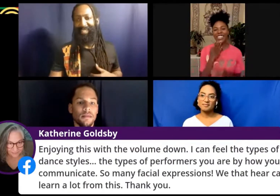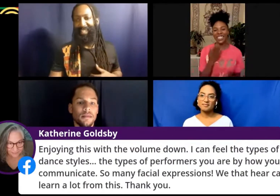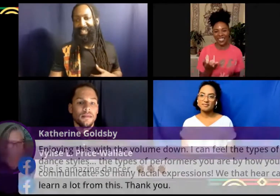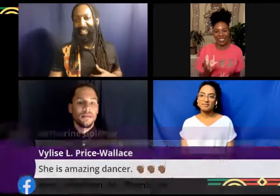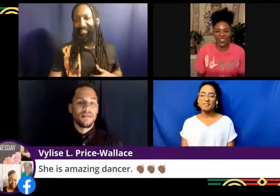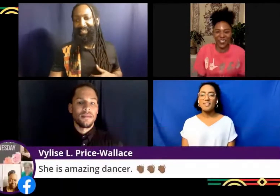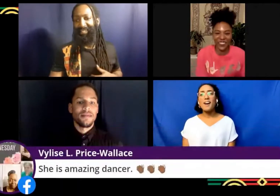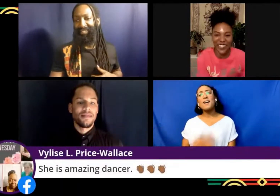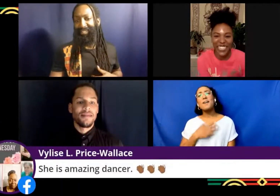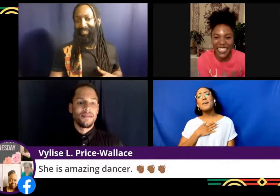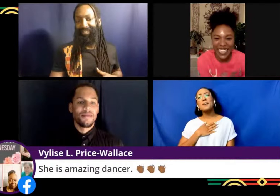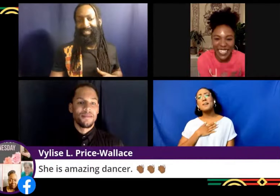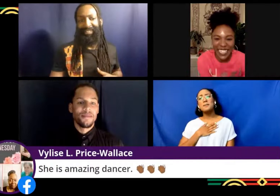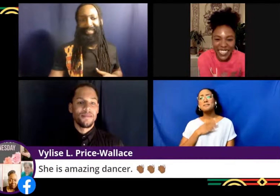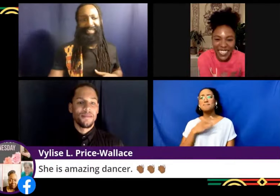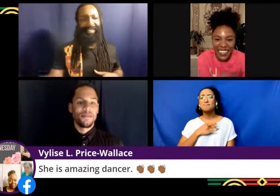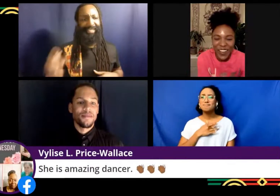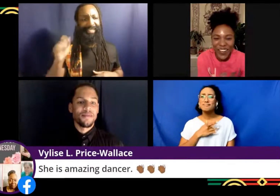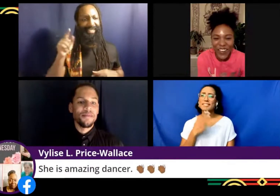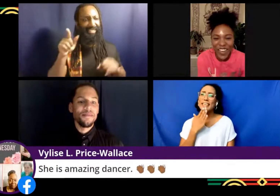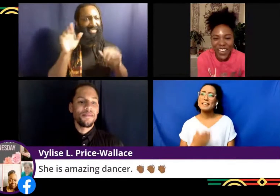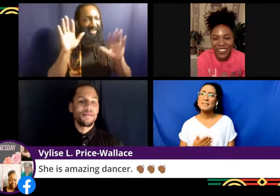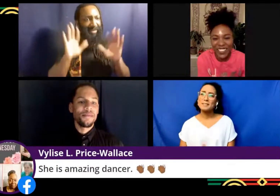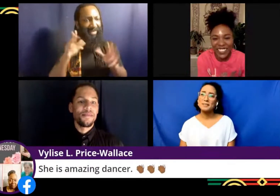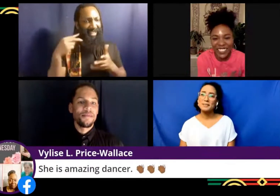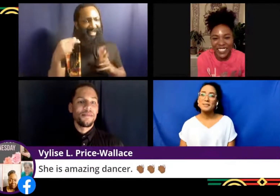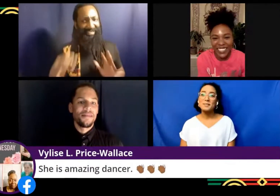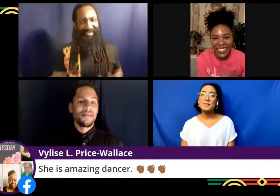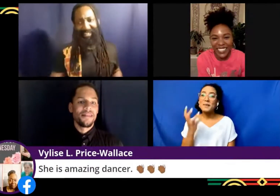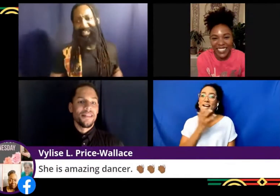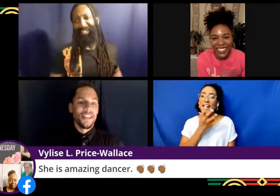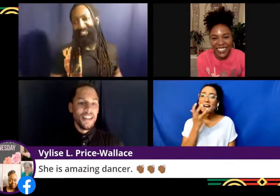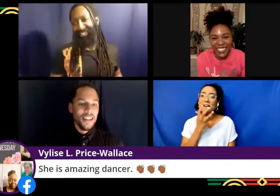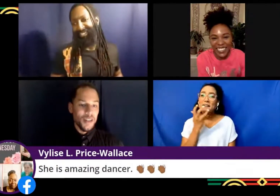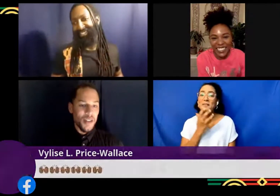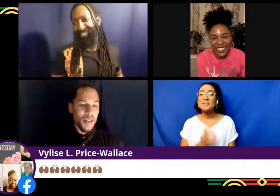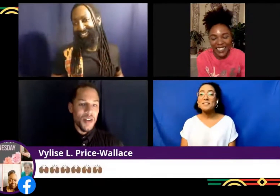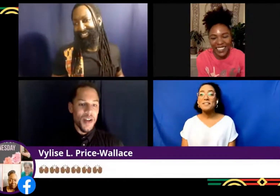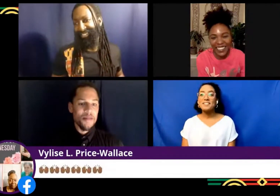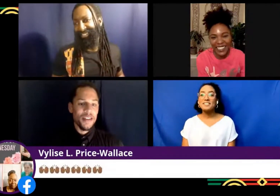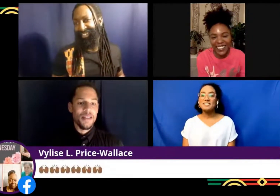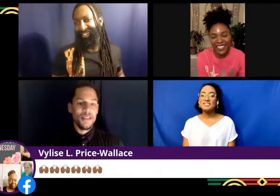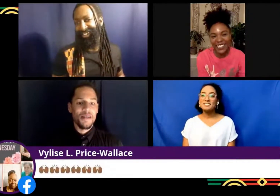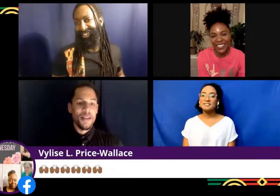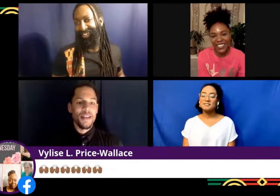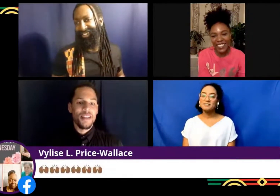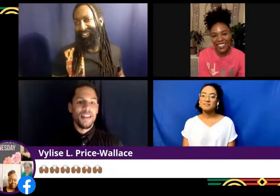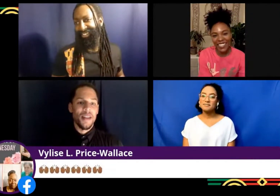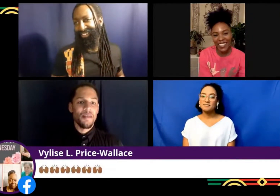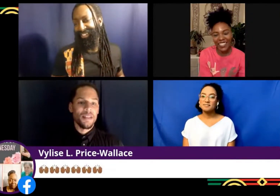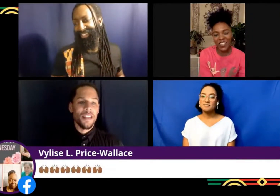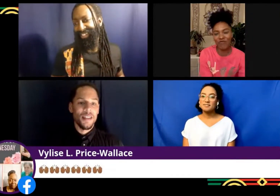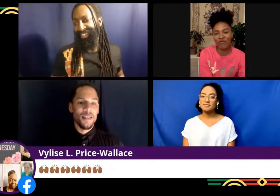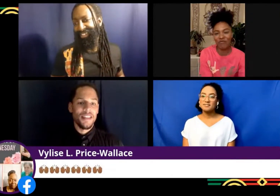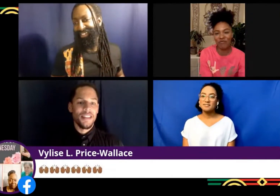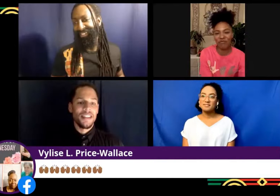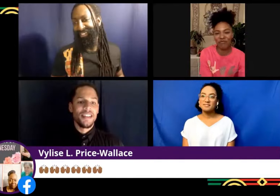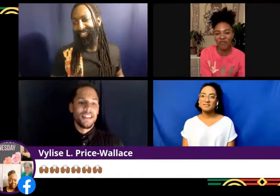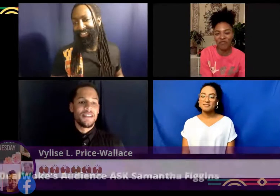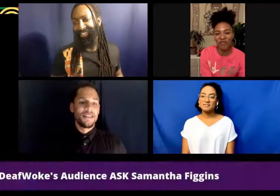Oh, thank you. Oh, wow. Here's another comment. She's an amazing dancer.